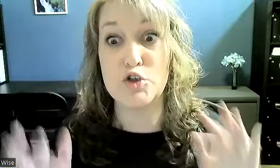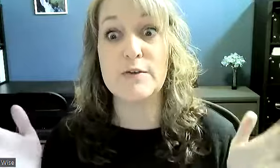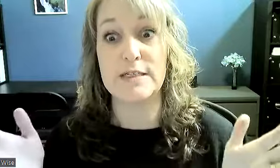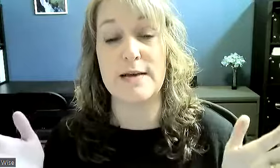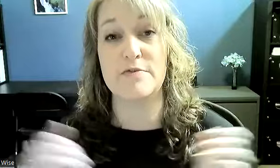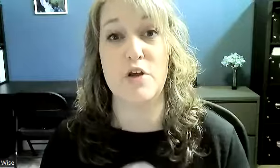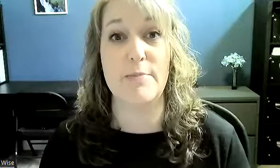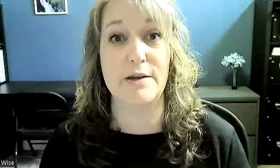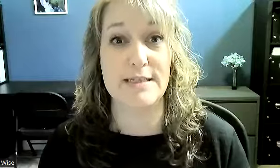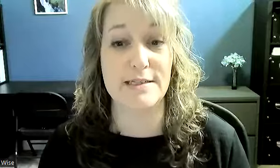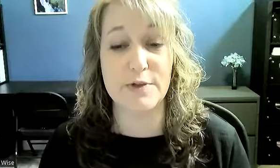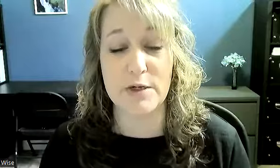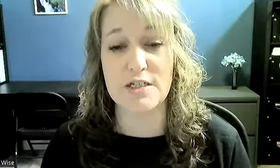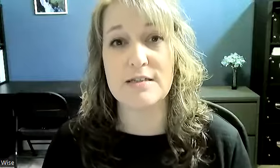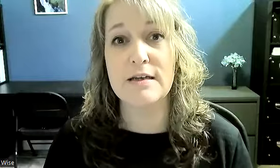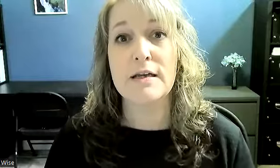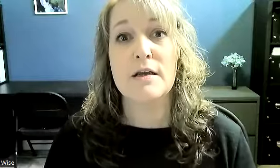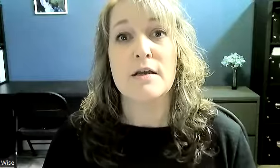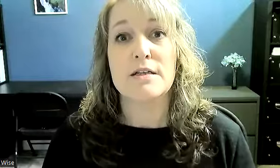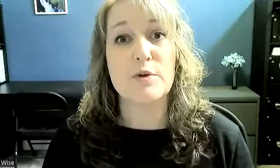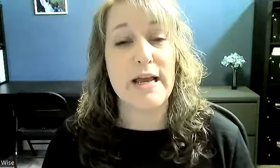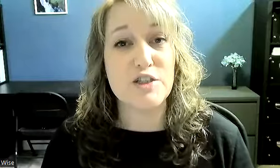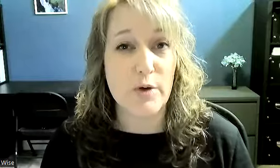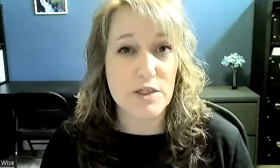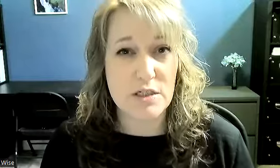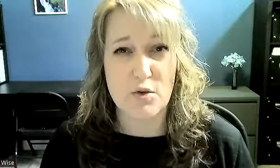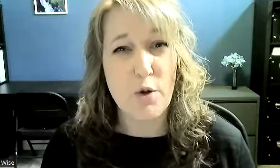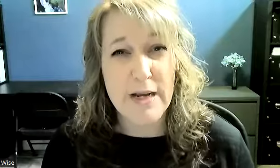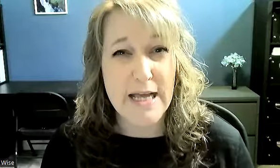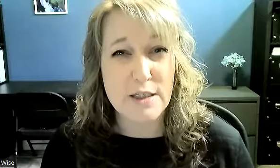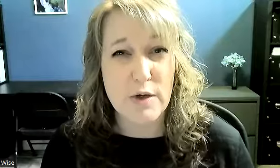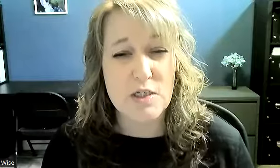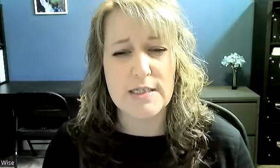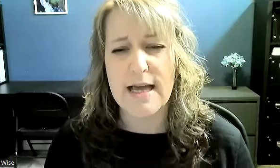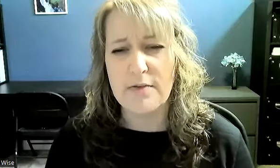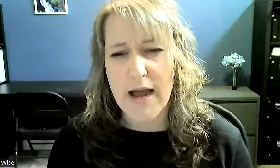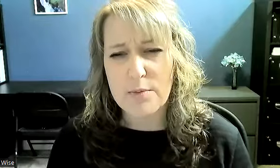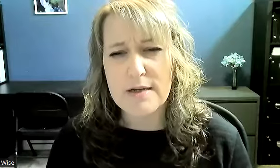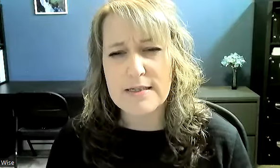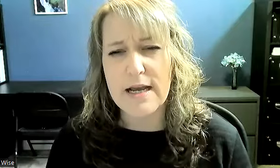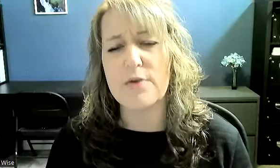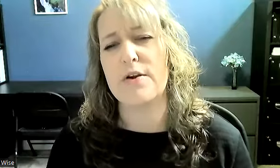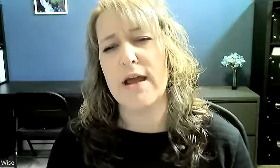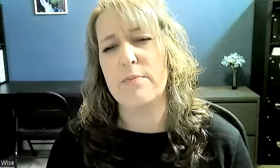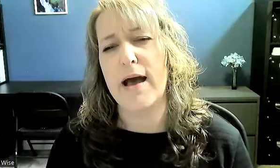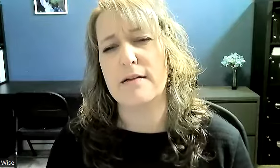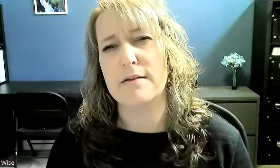different types of non-manual signs for questions. WH questions or open-ended questions have eyebrows down and your head back a little